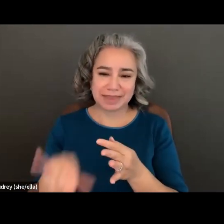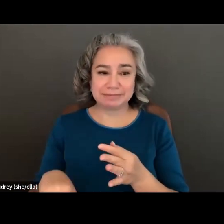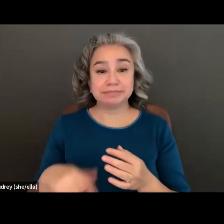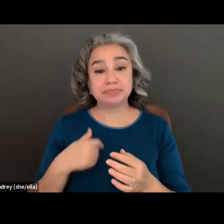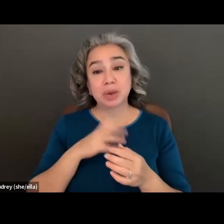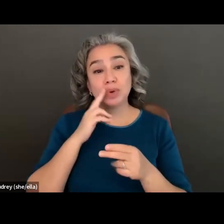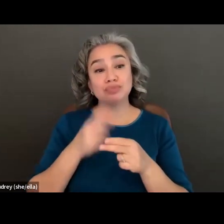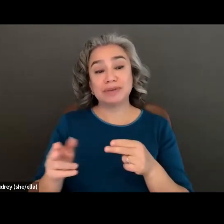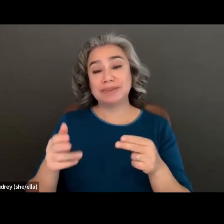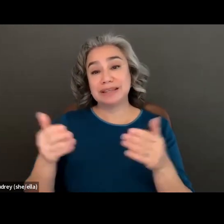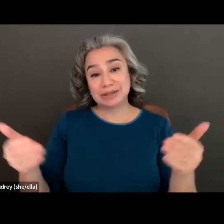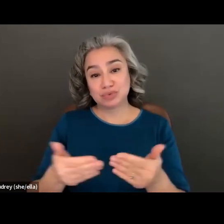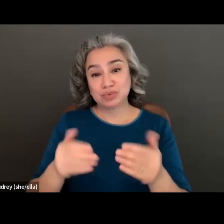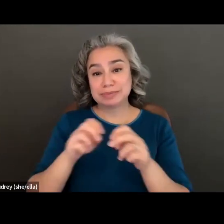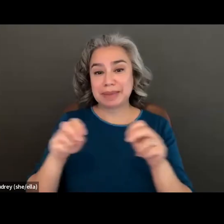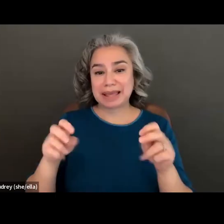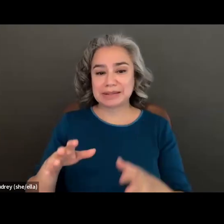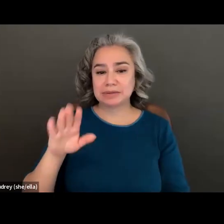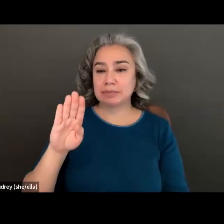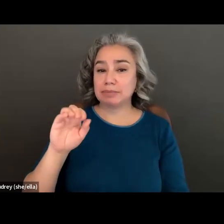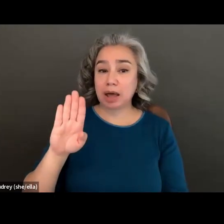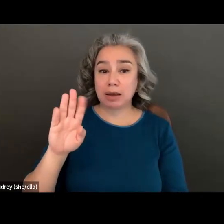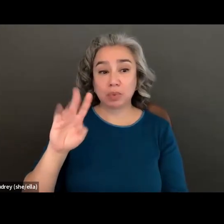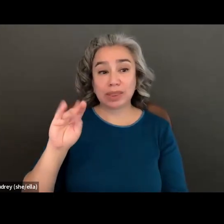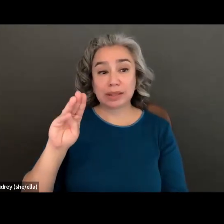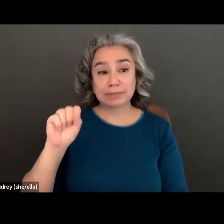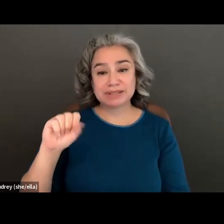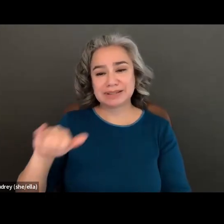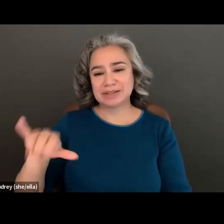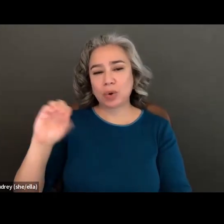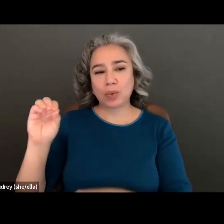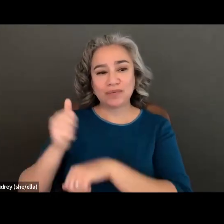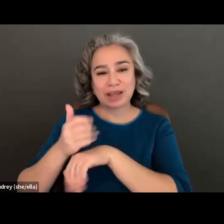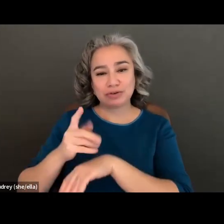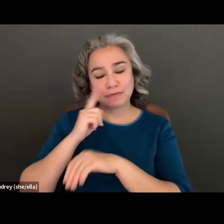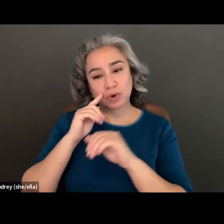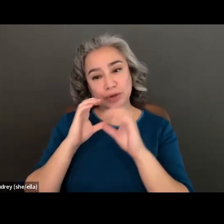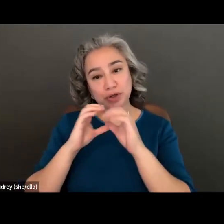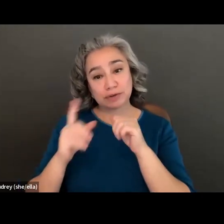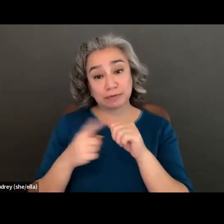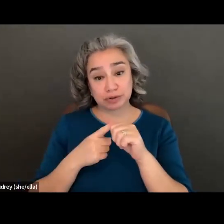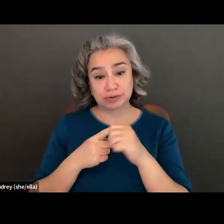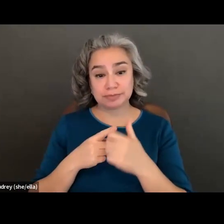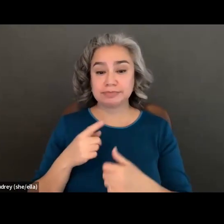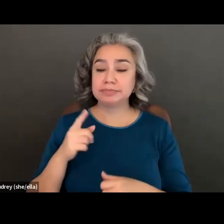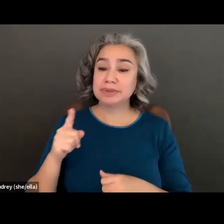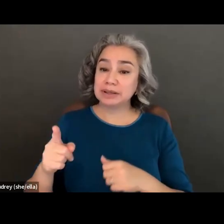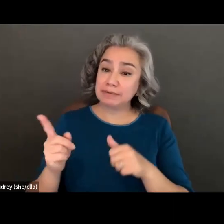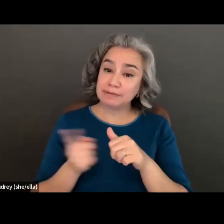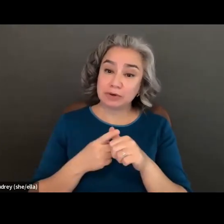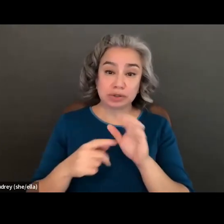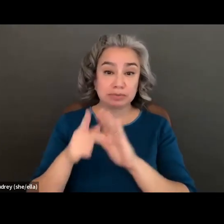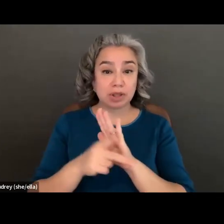panelists. Bob Williams is the co-founder of Communication First. After serving as the organization's first